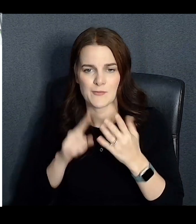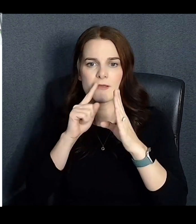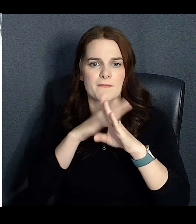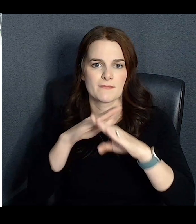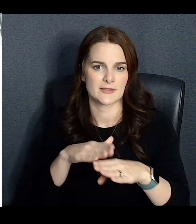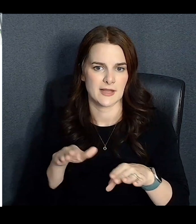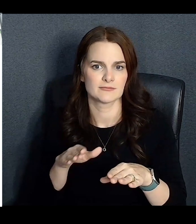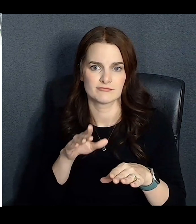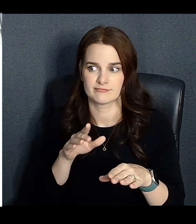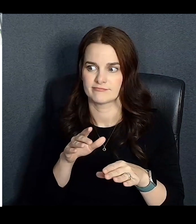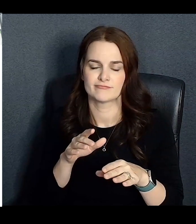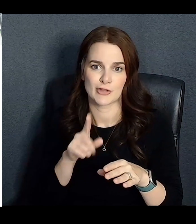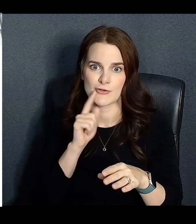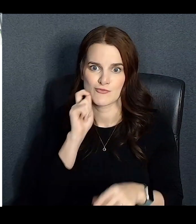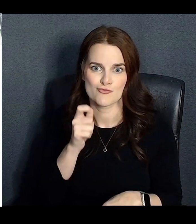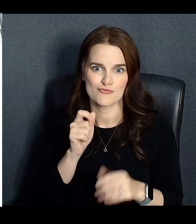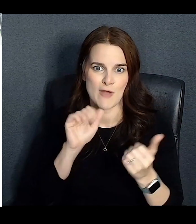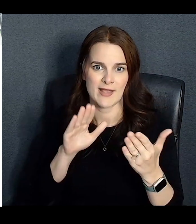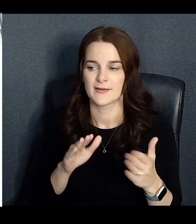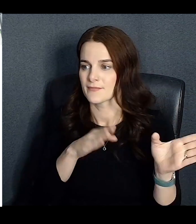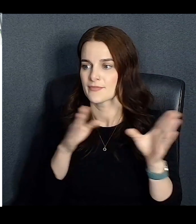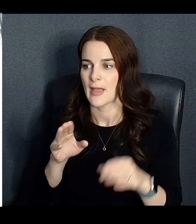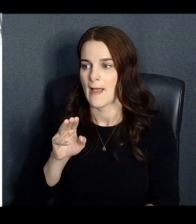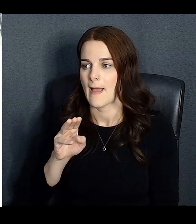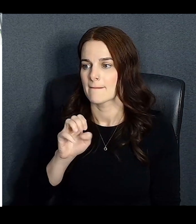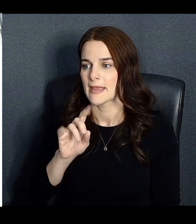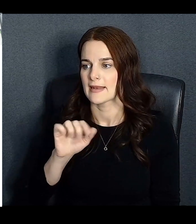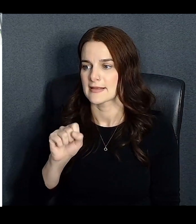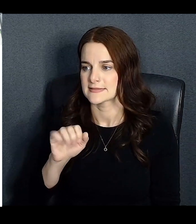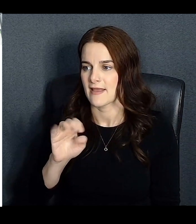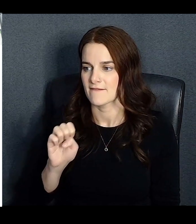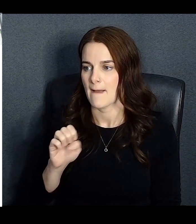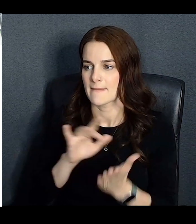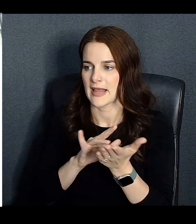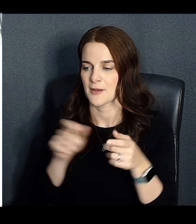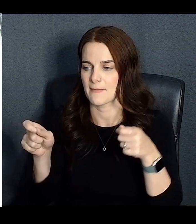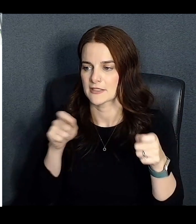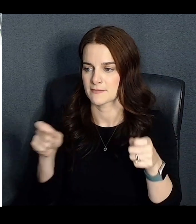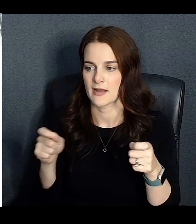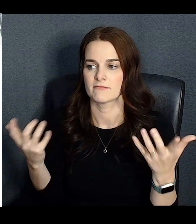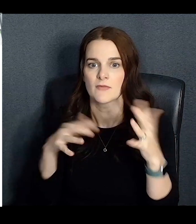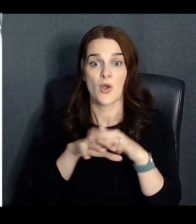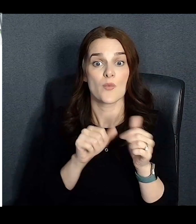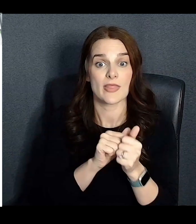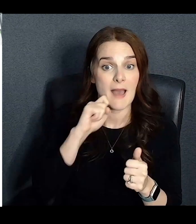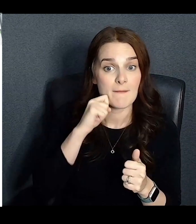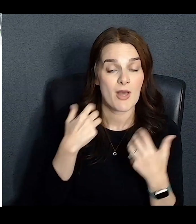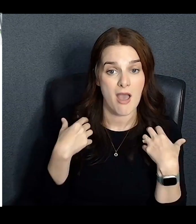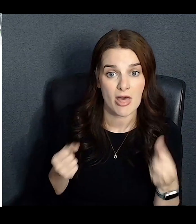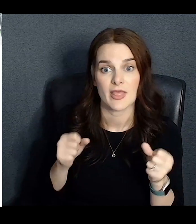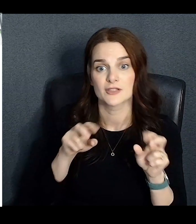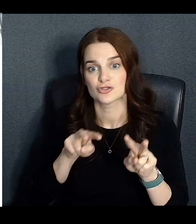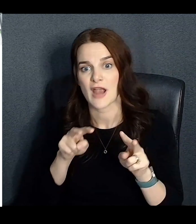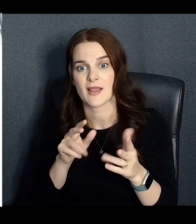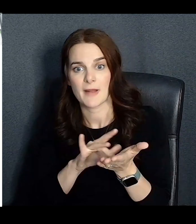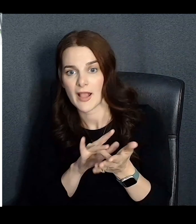way. And the MediSafe medication management app allows for family scheduling and tracking, and it integrates with Apple Health and Google to track